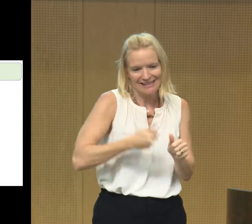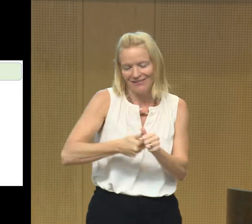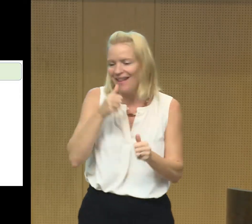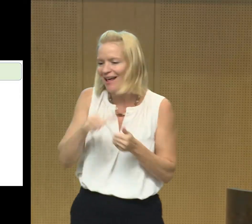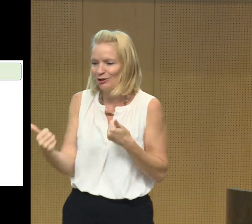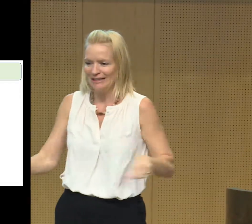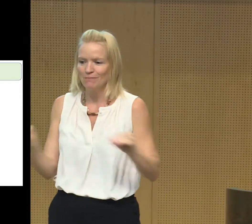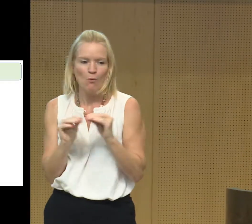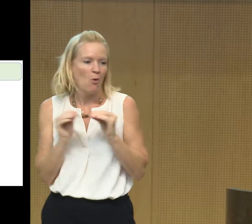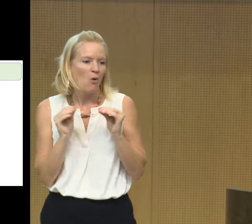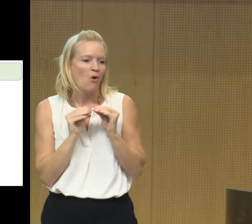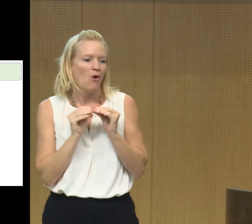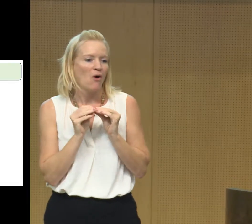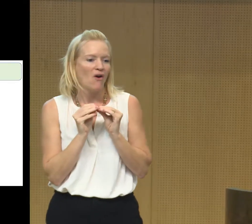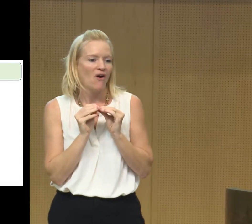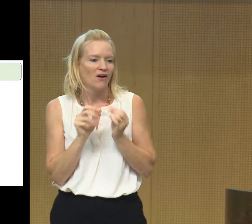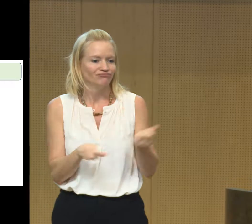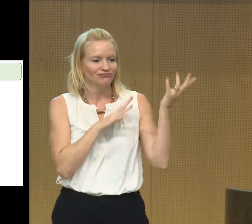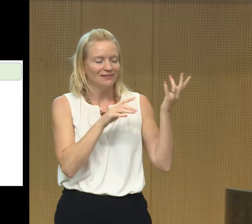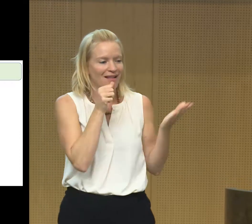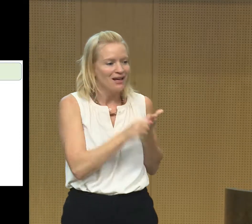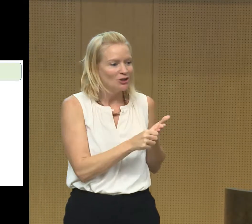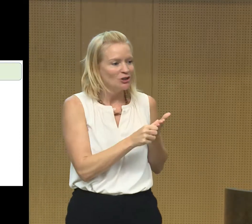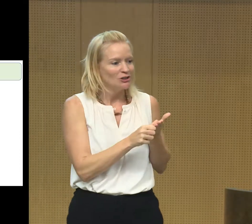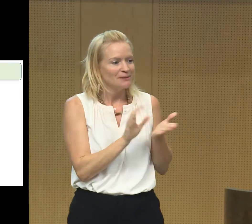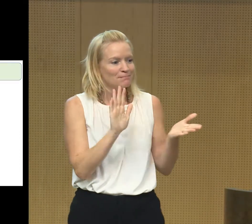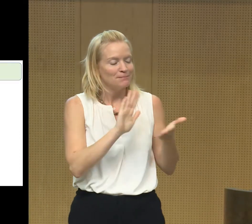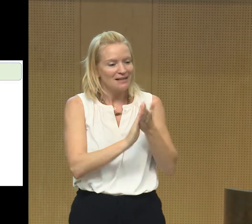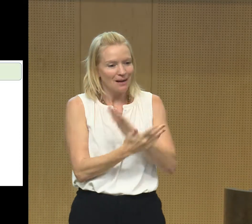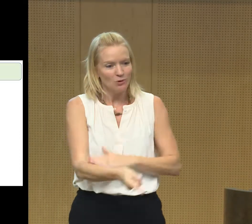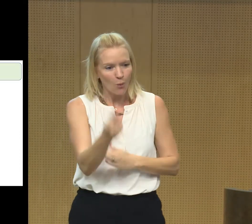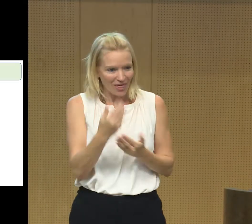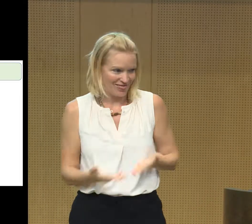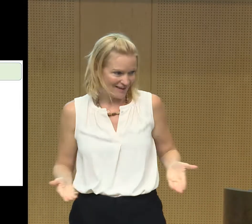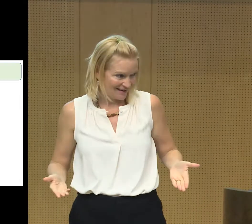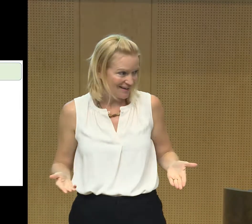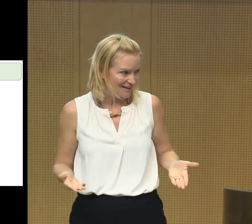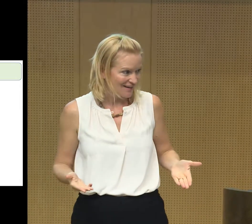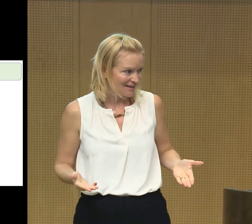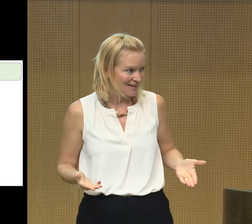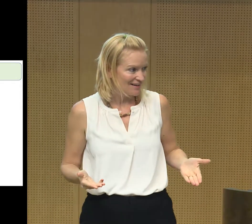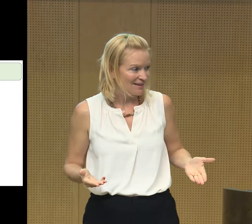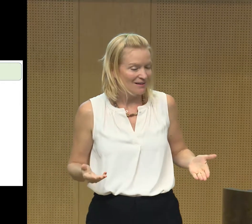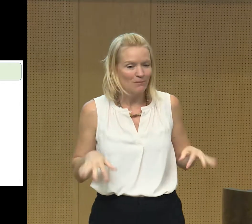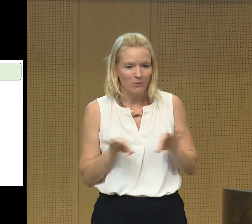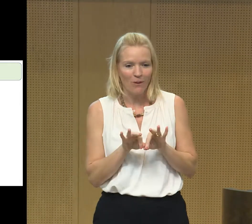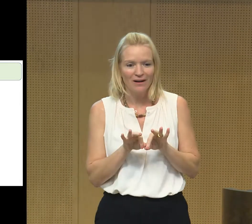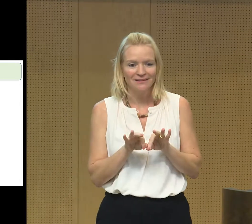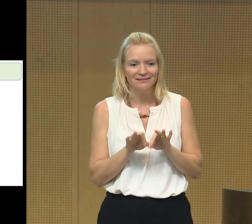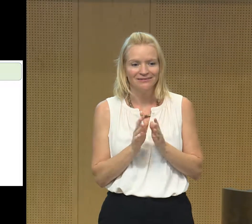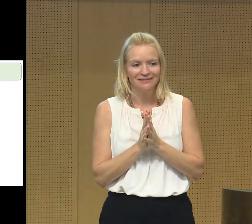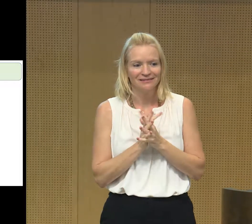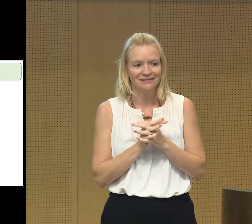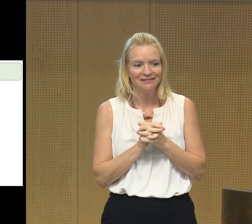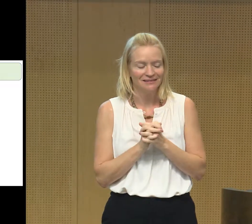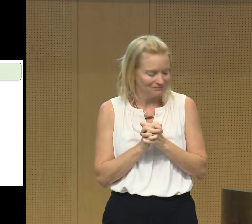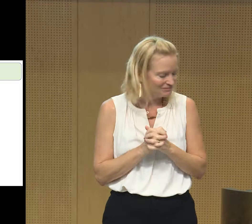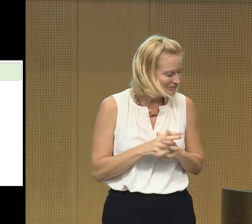unit. It becomes a word instead of a combination of individual letters. It just becomes one fluid